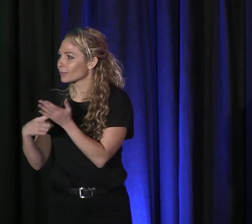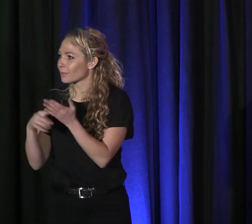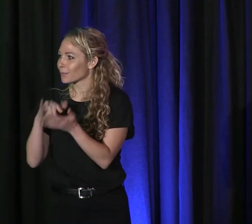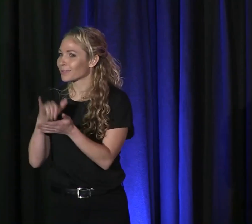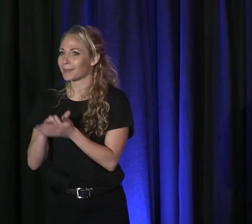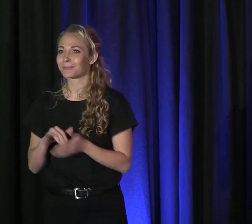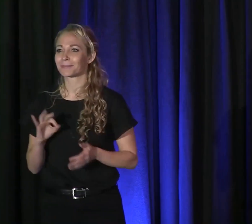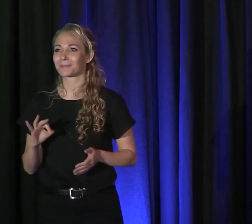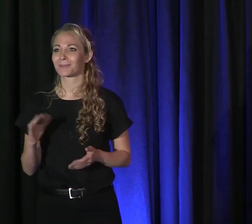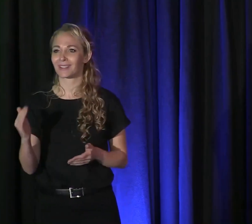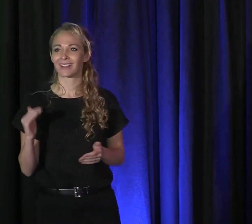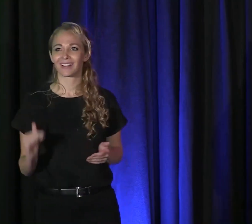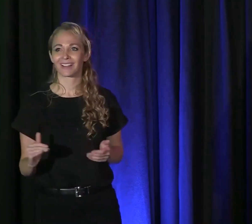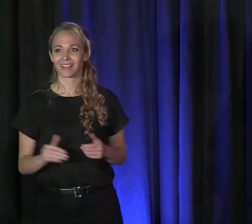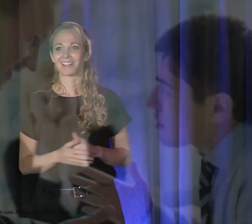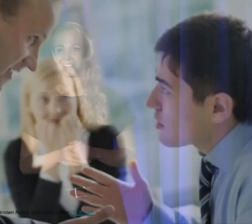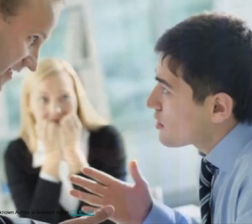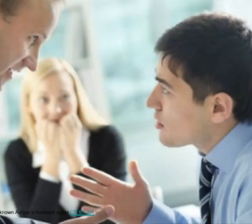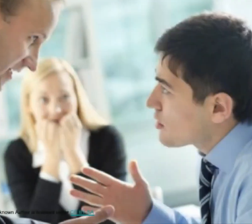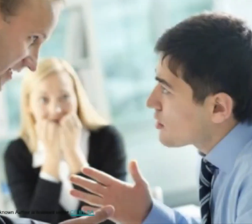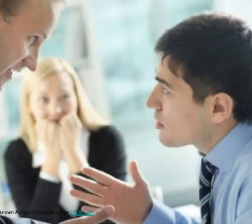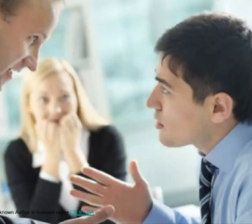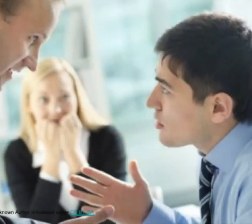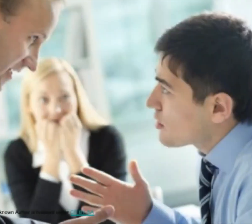relearn that skill. It's very important.